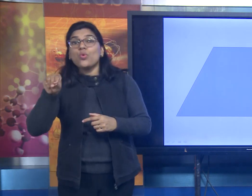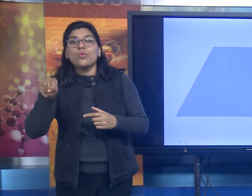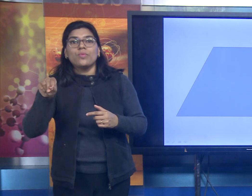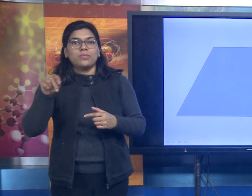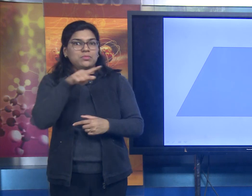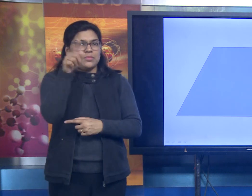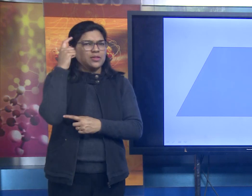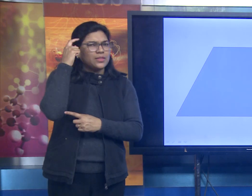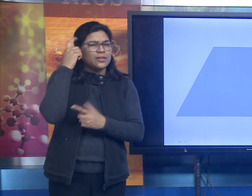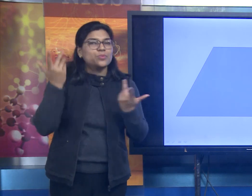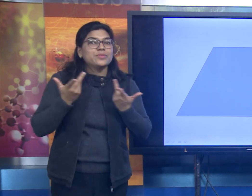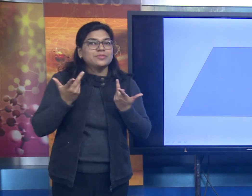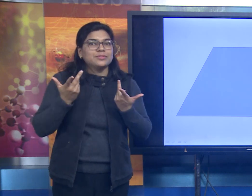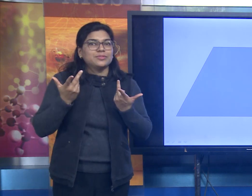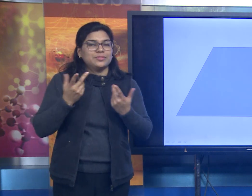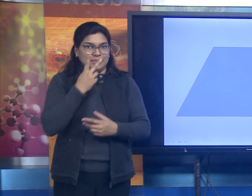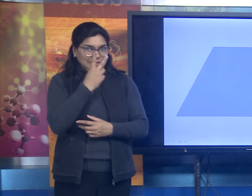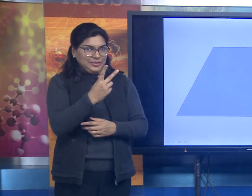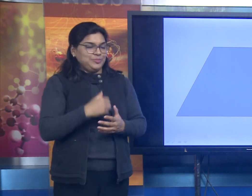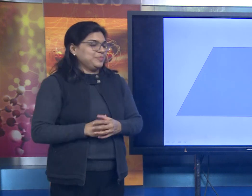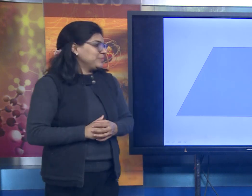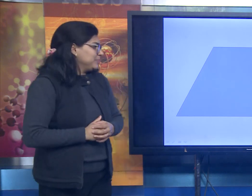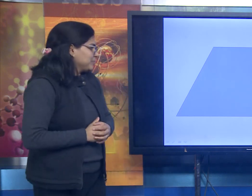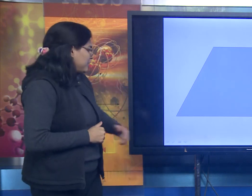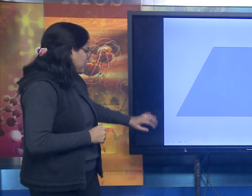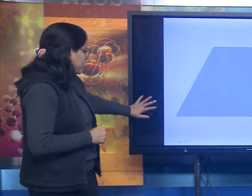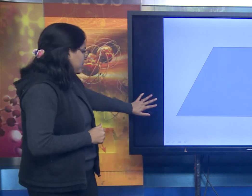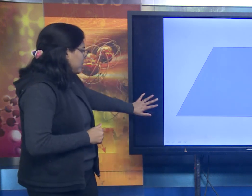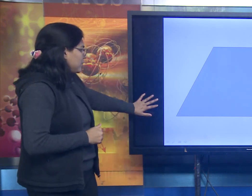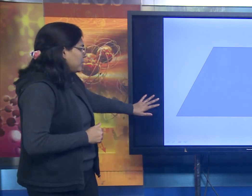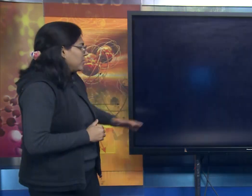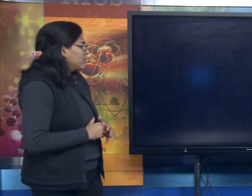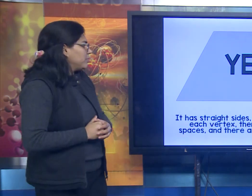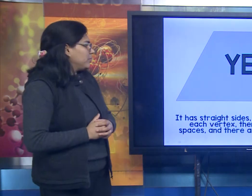Yes or no? What do you think? Let us see the answer.